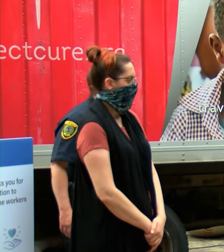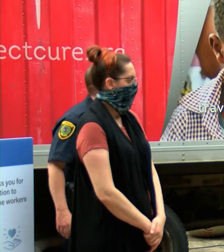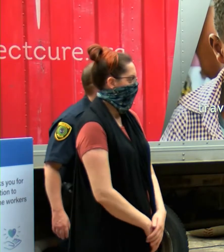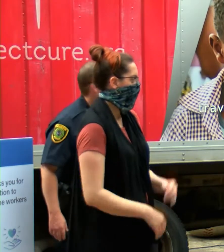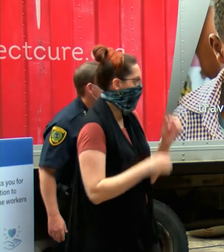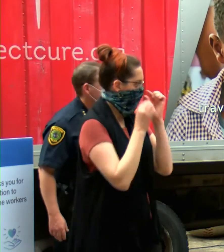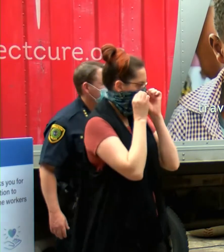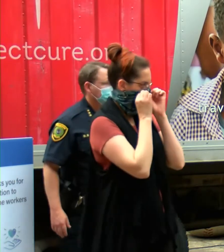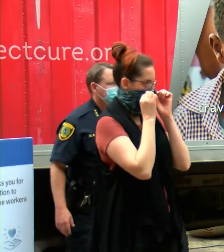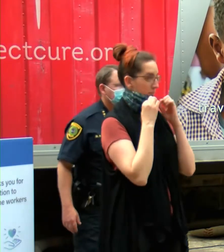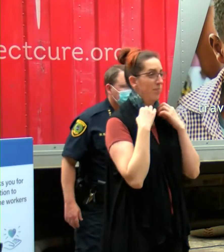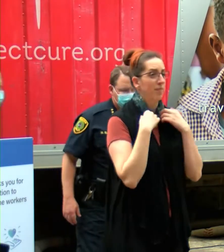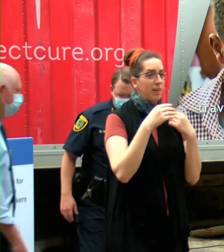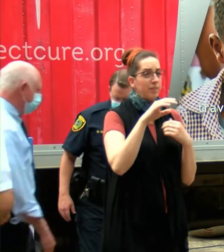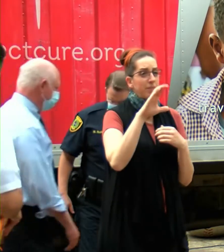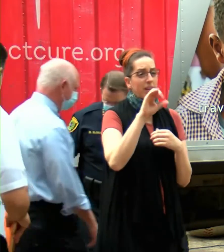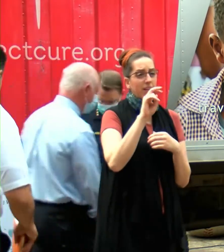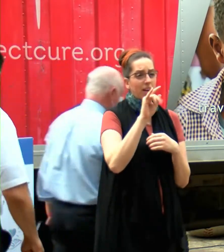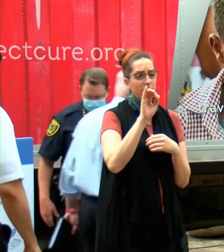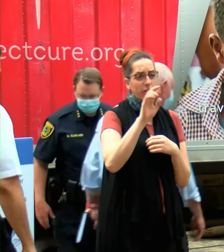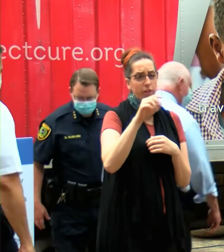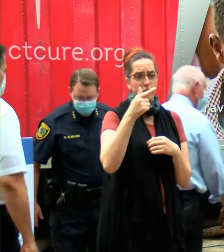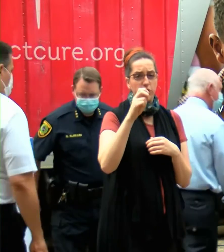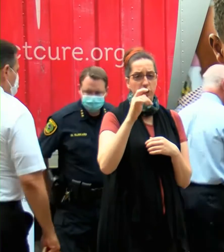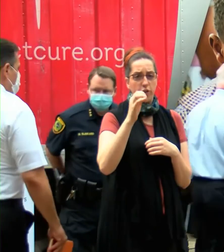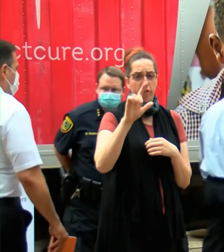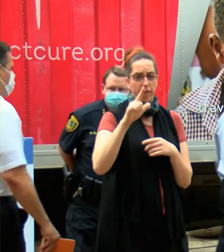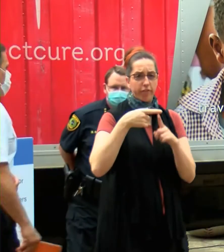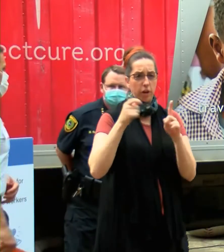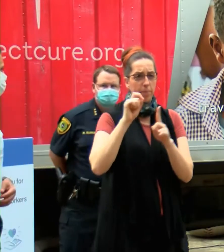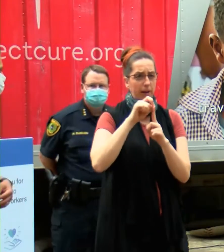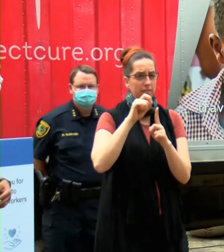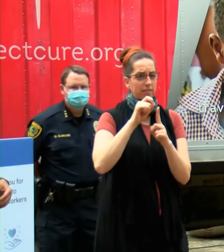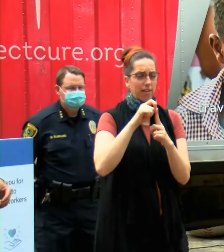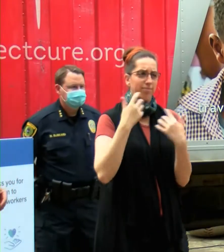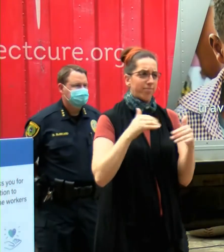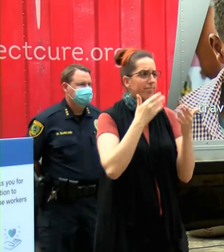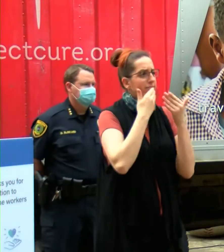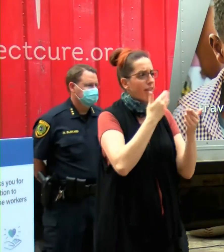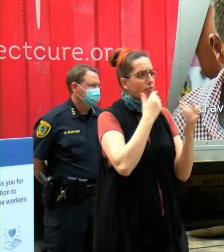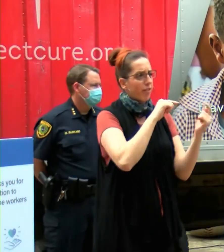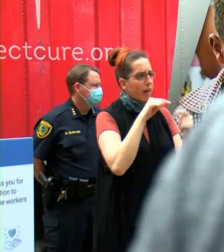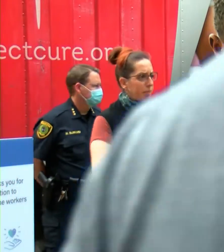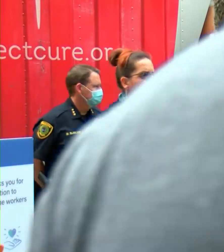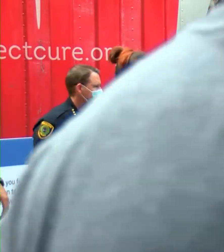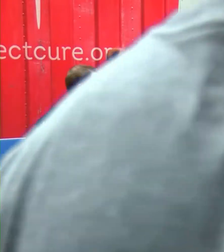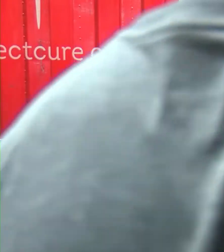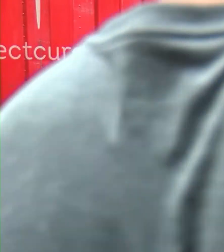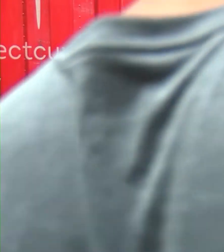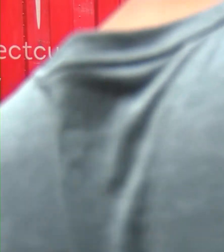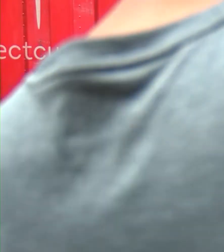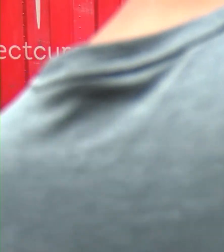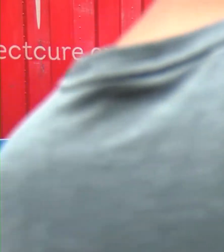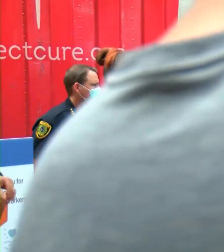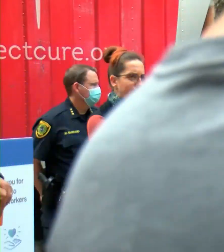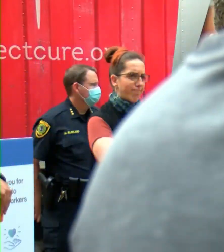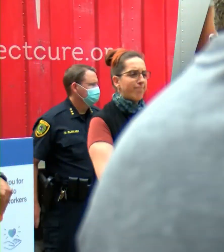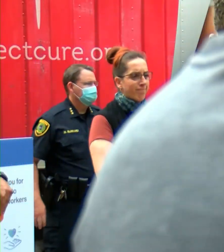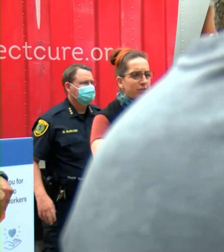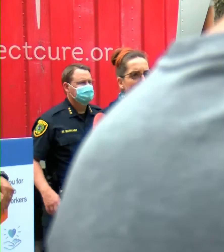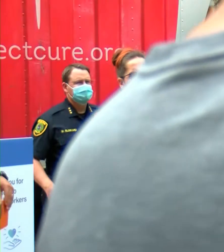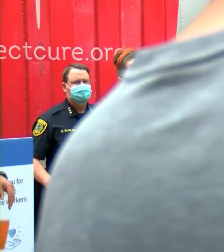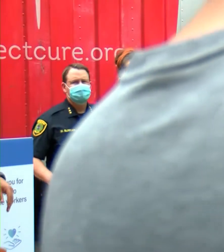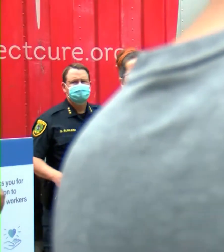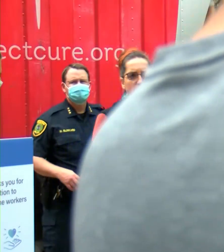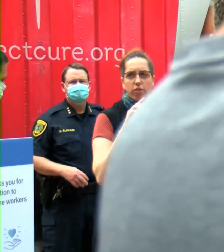I do want to acknowledge the Consul General of Pakistan. So thank you so very, very much for being here. Thank you so much. Give it up to the Consul General of Pakistan.